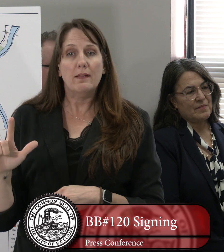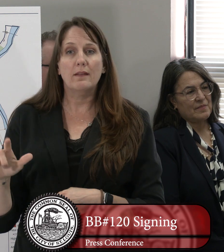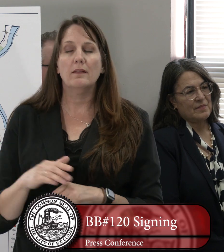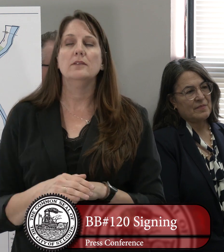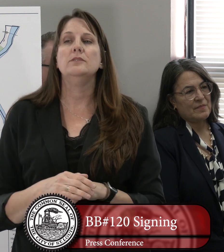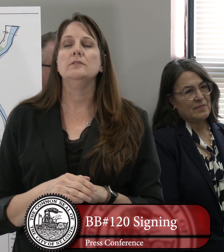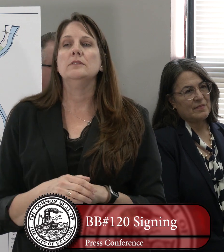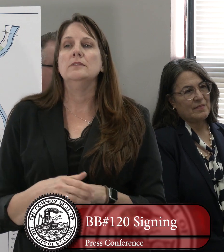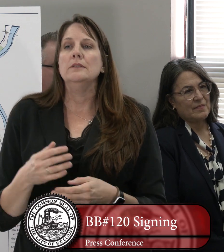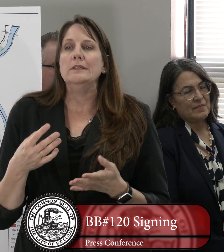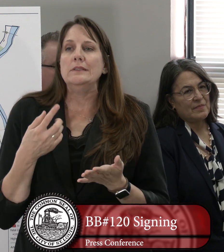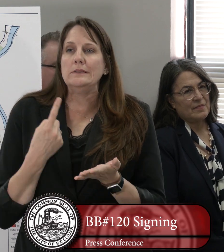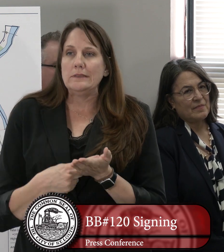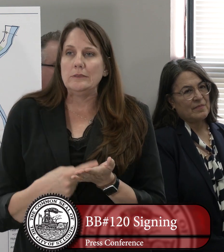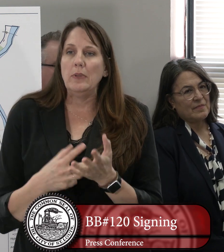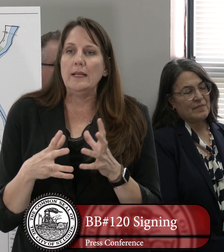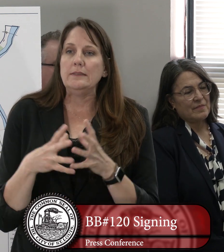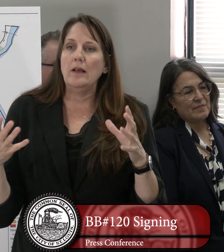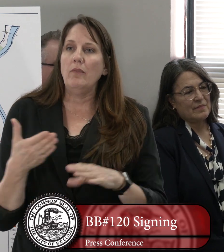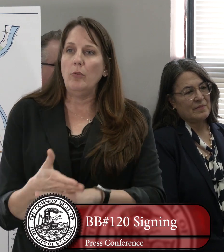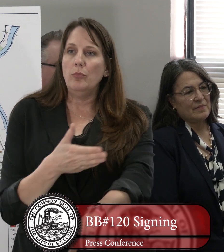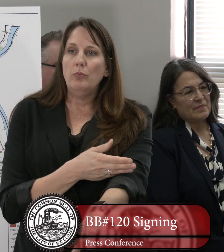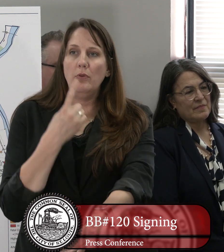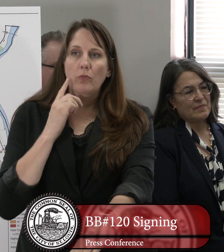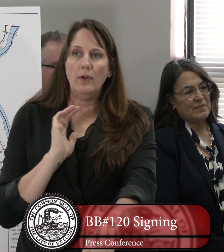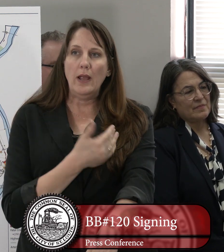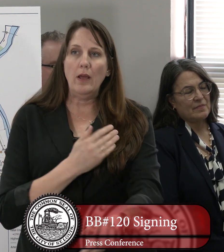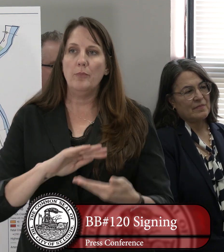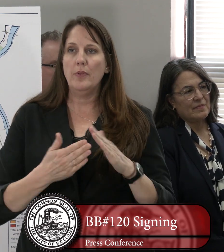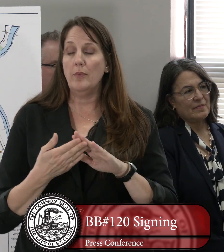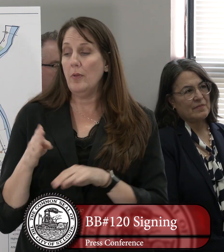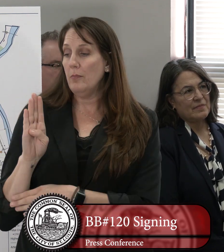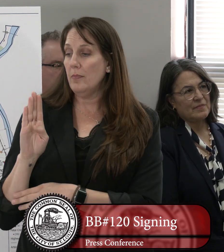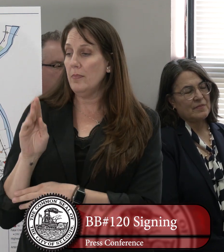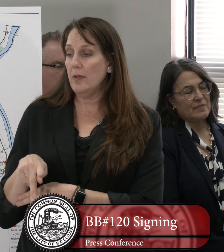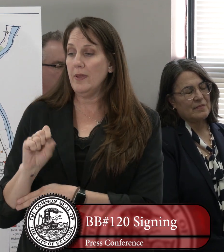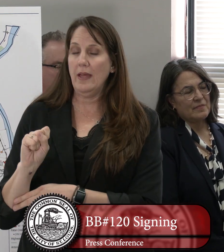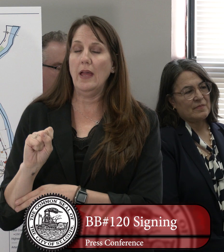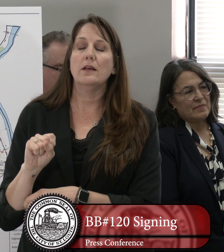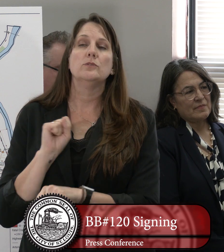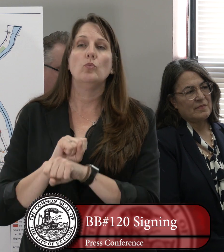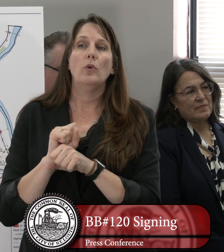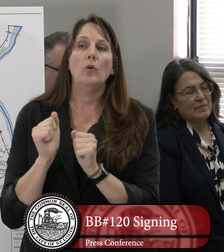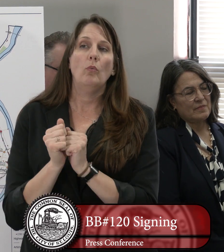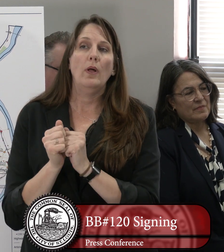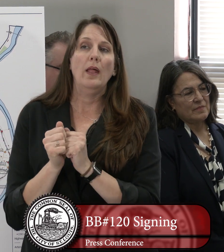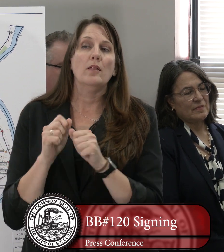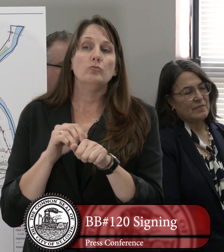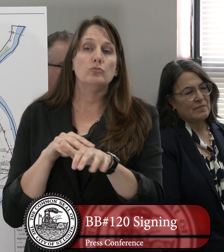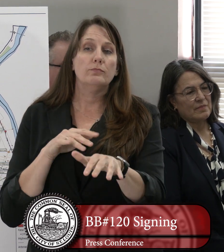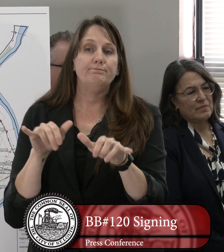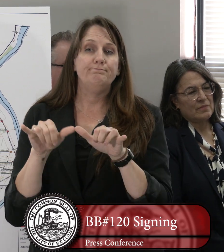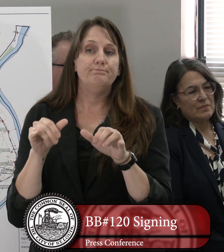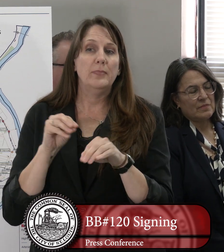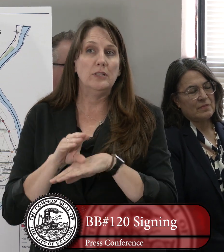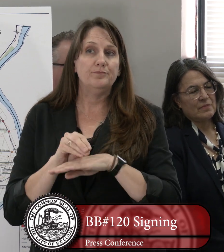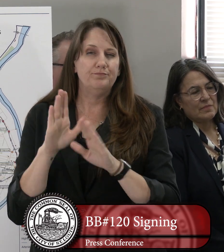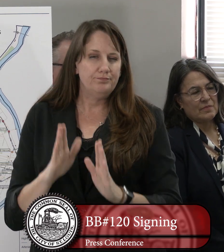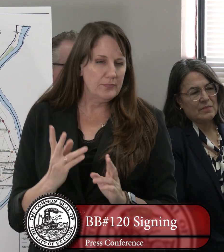for our community. It includes having BPS work with traffic engineering consultants to examine existing